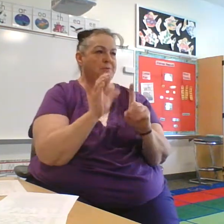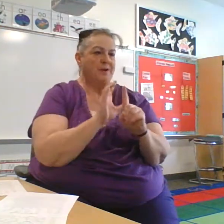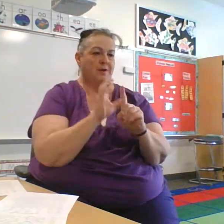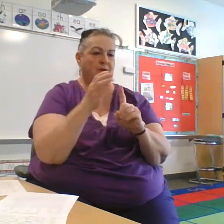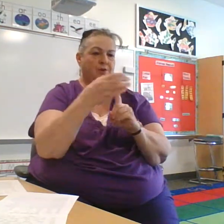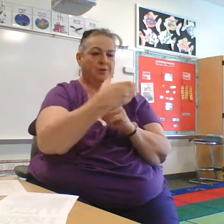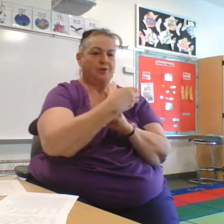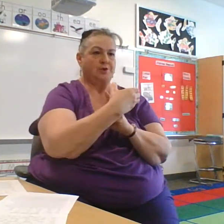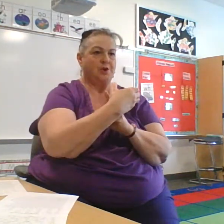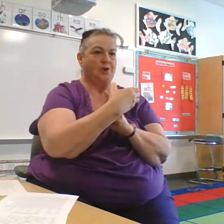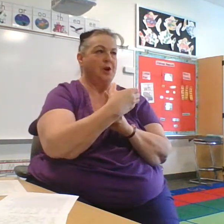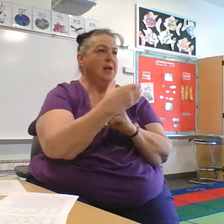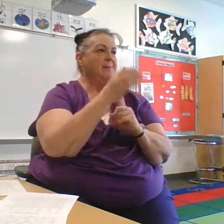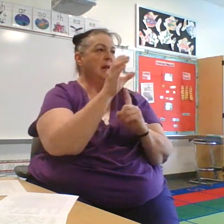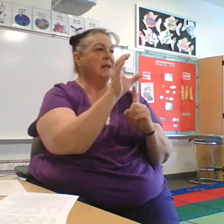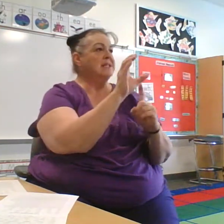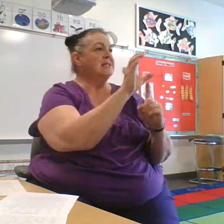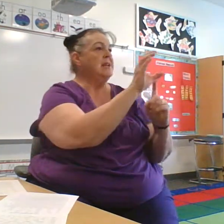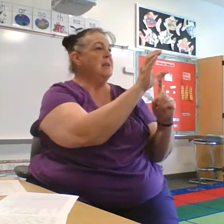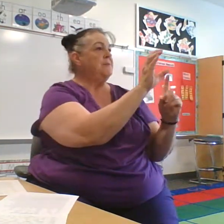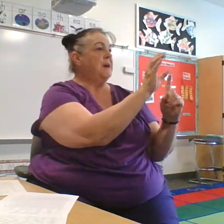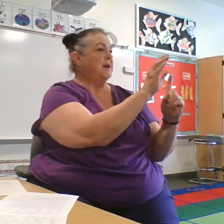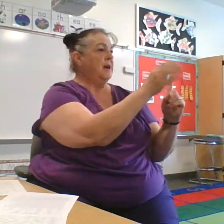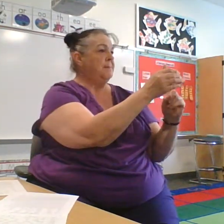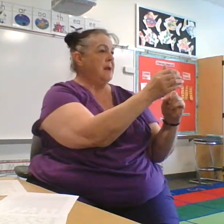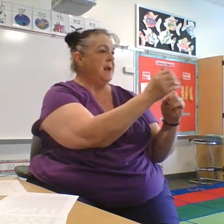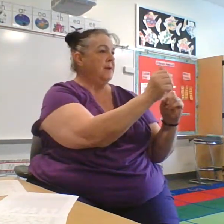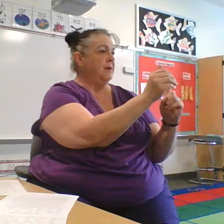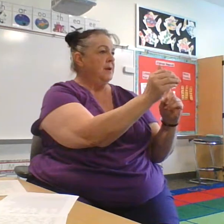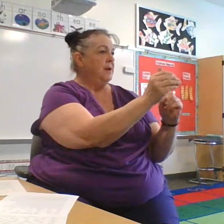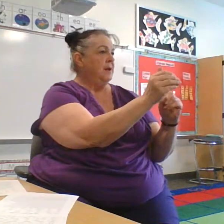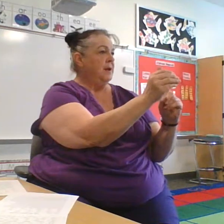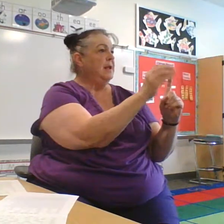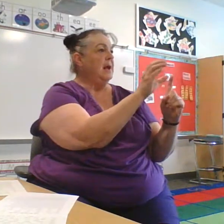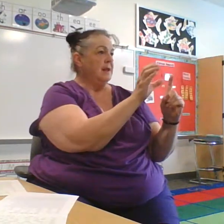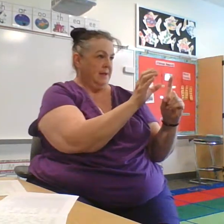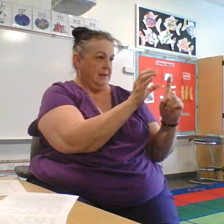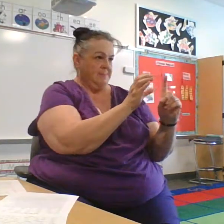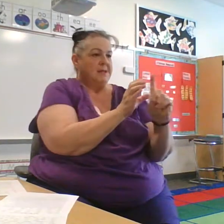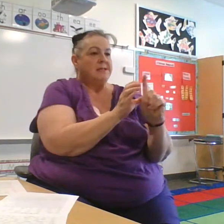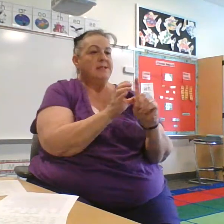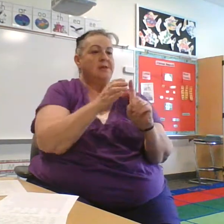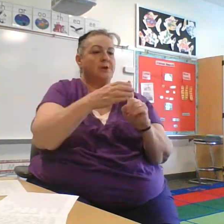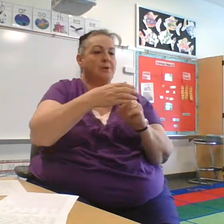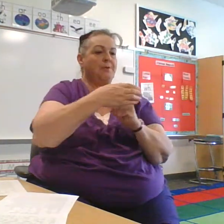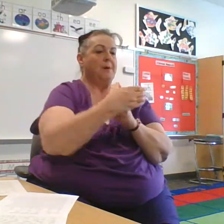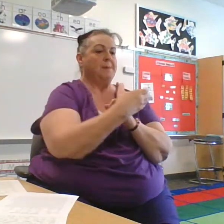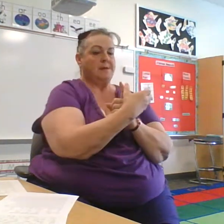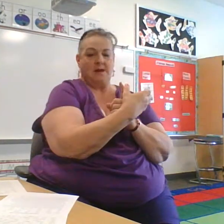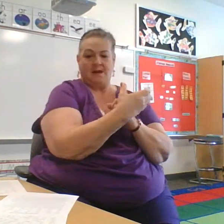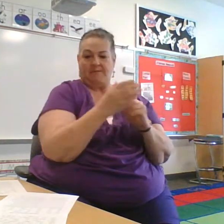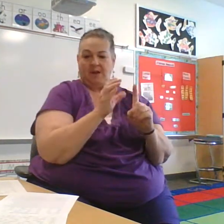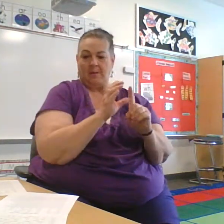finger. Turn. Make it a C. You've got a cupped hand. Yeah, let it be a C so your thumb is kind of following